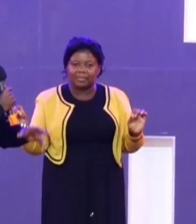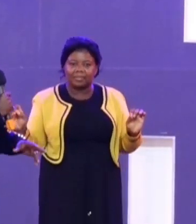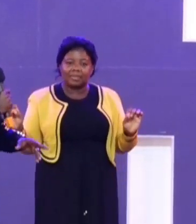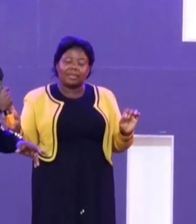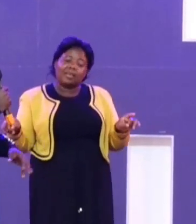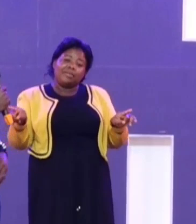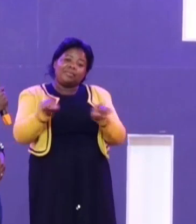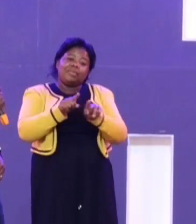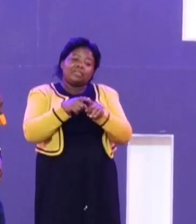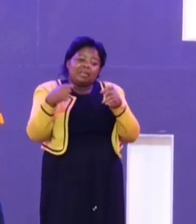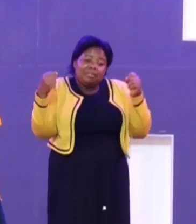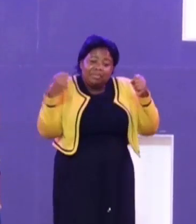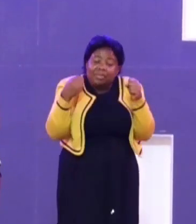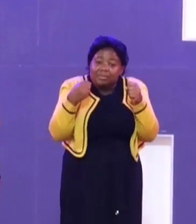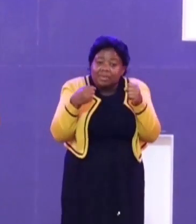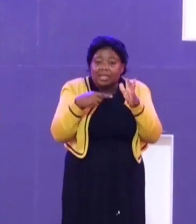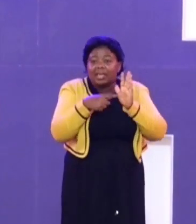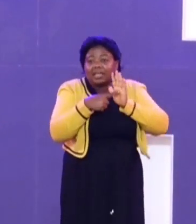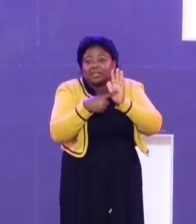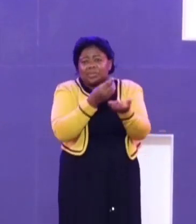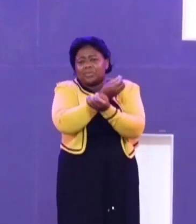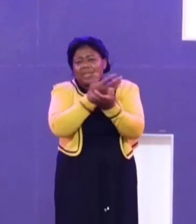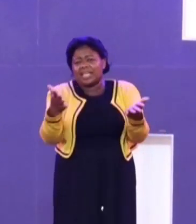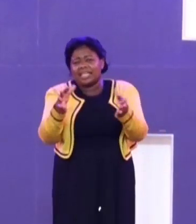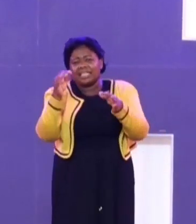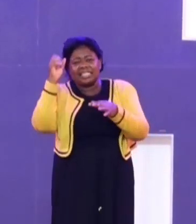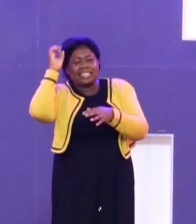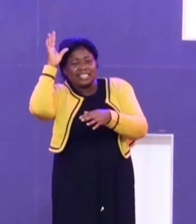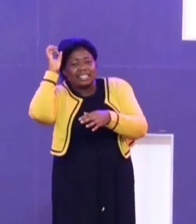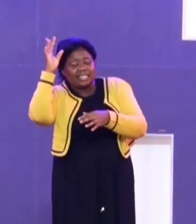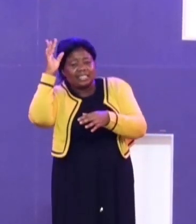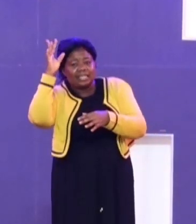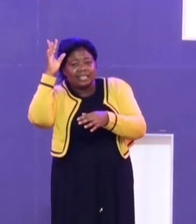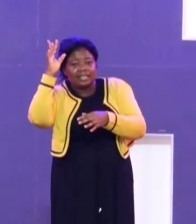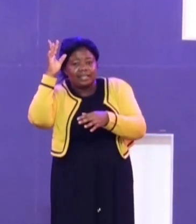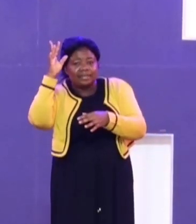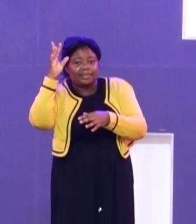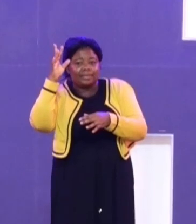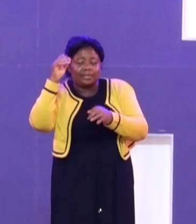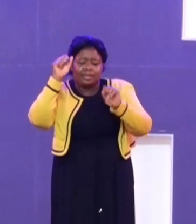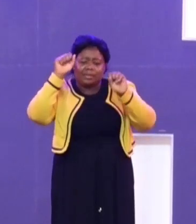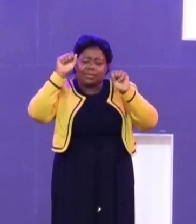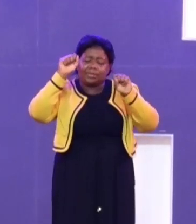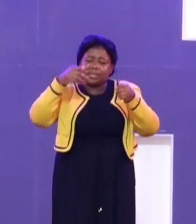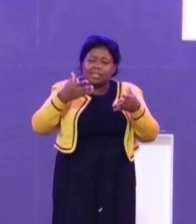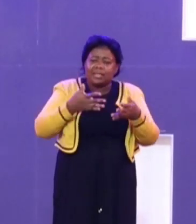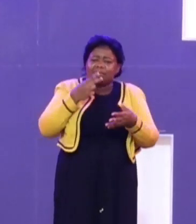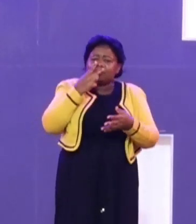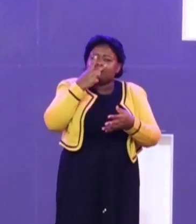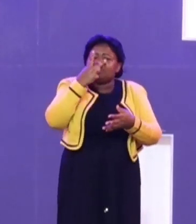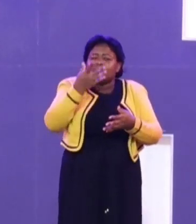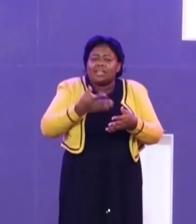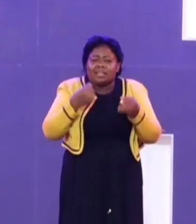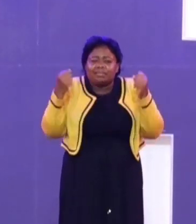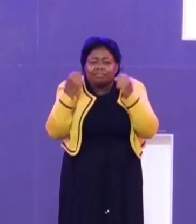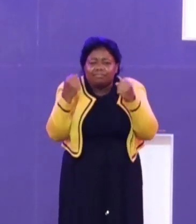of any sickness. Kati ng'omusujja gusobola kuba kabonero ak'obulwadde obulala bwonna. You can have flu and you get some fever. You can have malaria and get